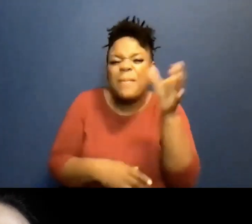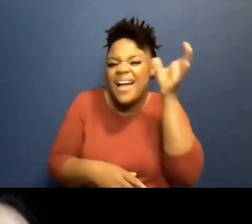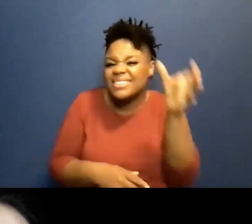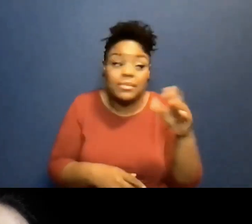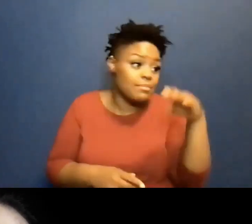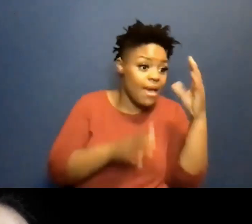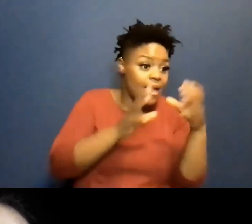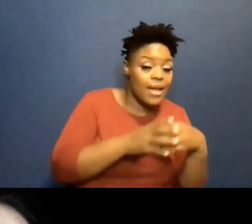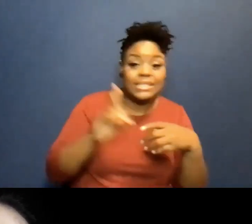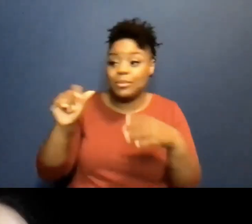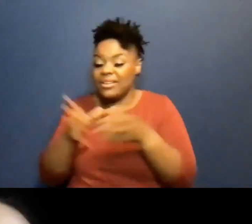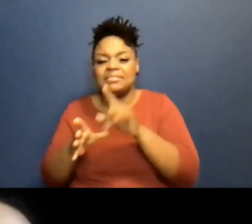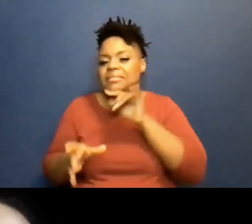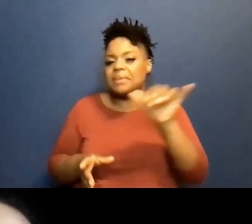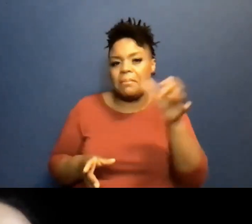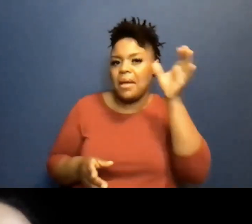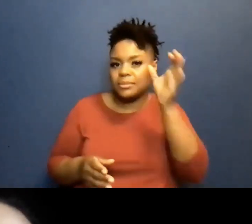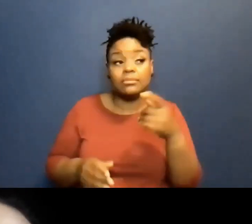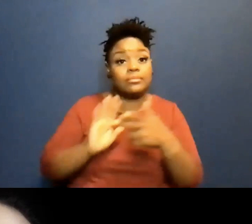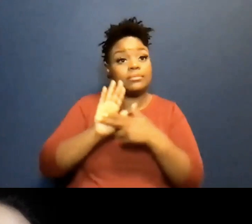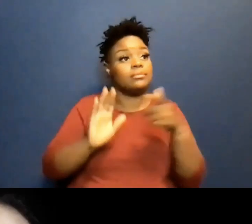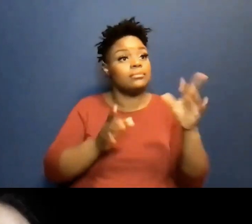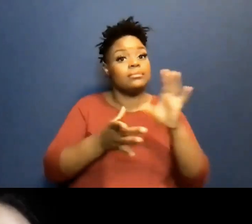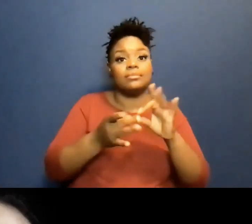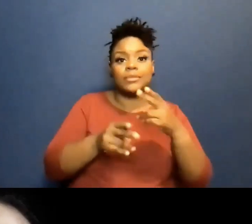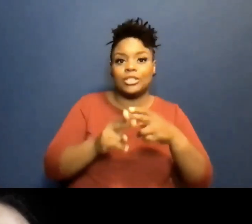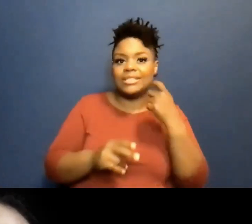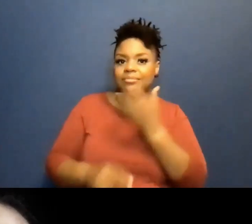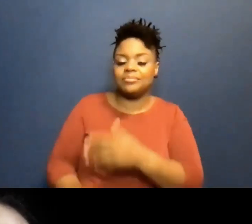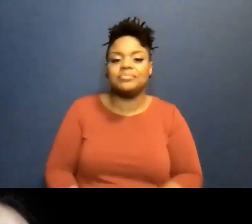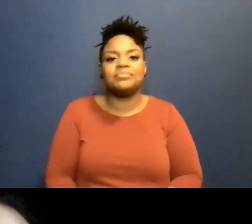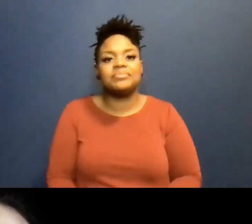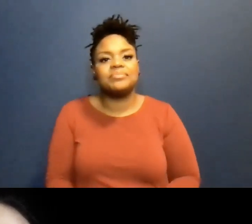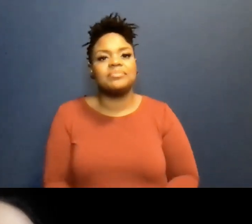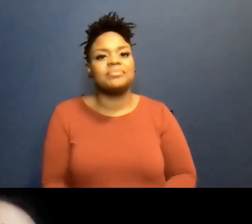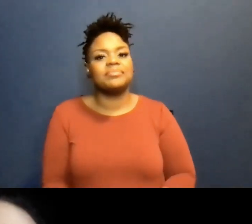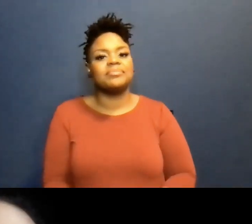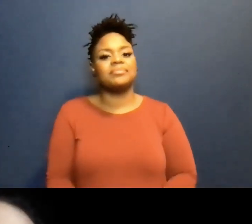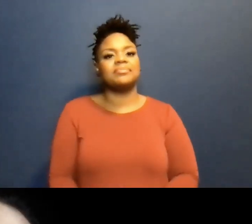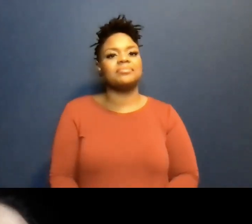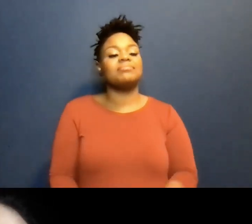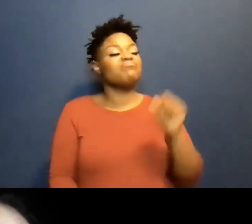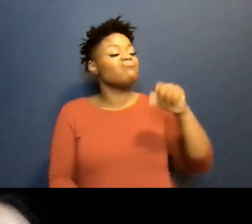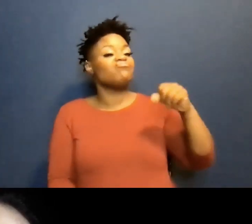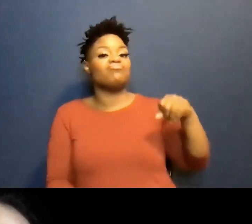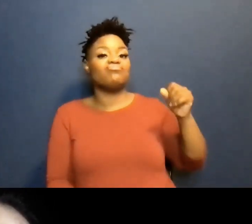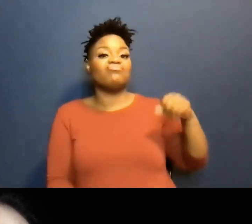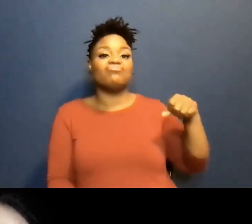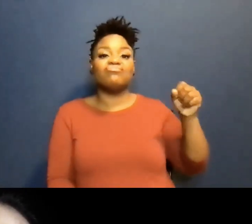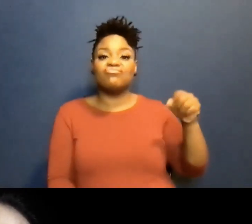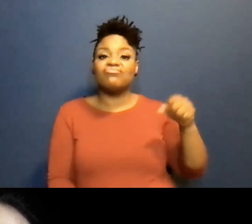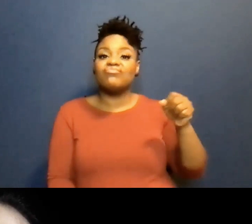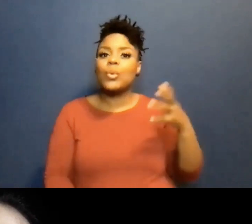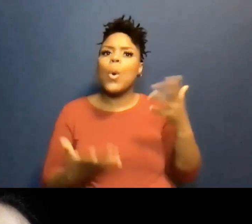what you're talking about. Yeah, and if I could just comment on one other aspect that we need more of is